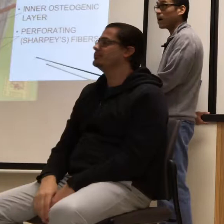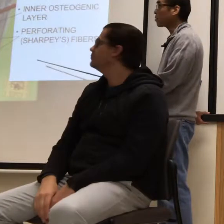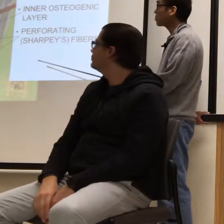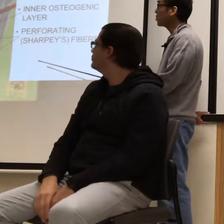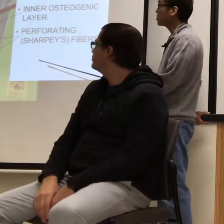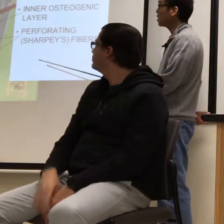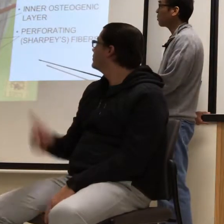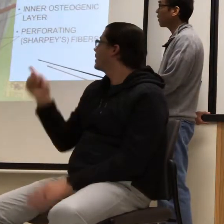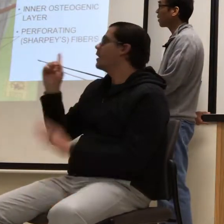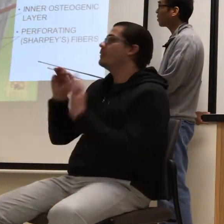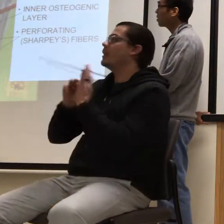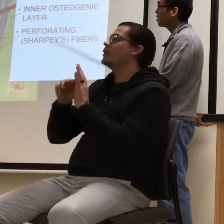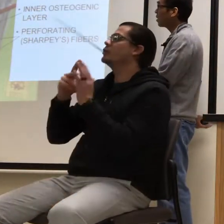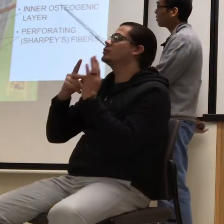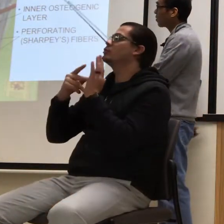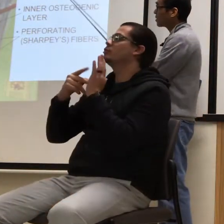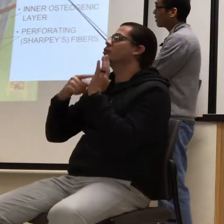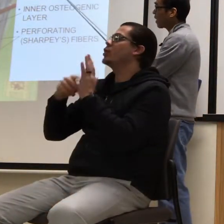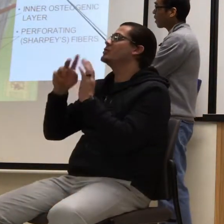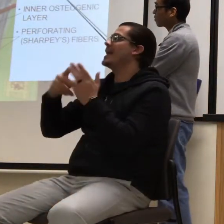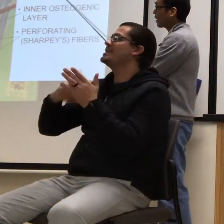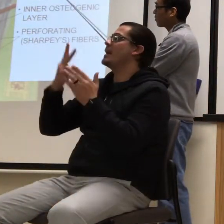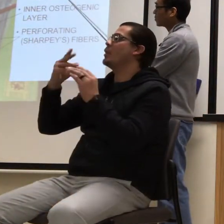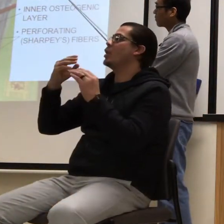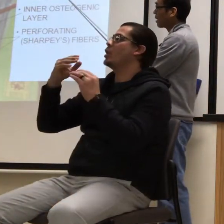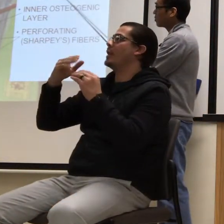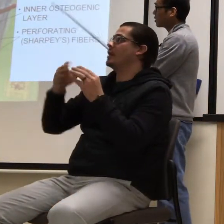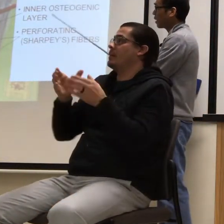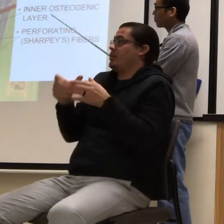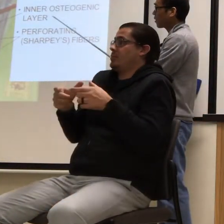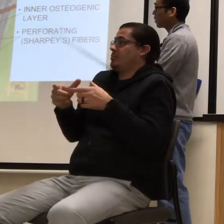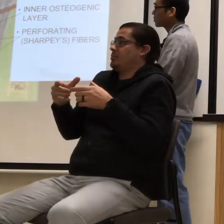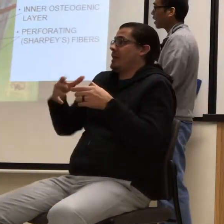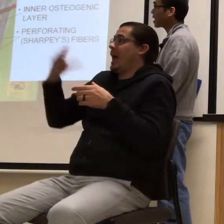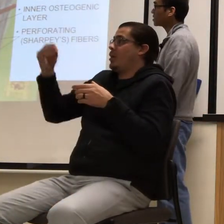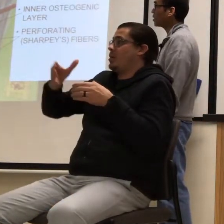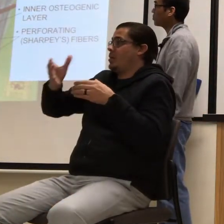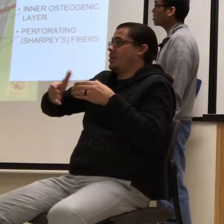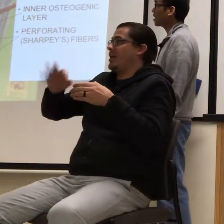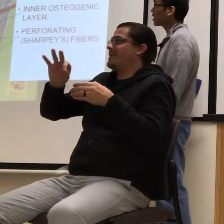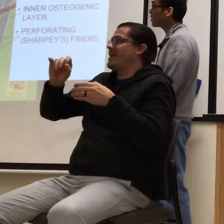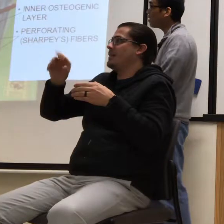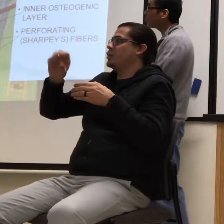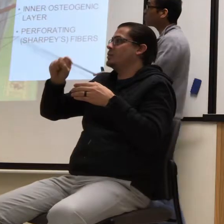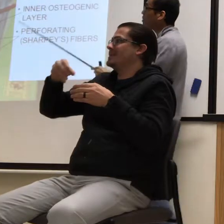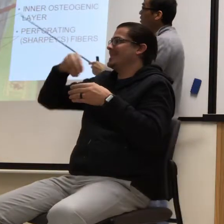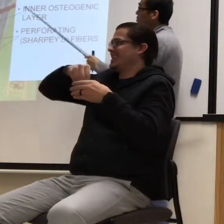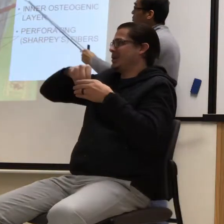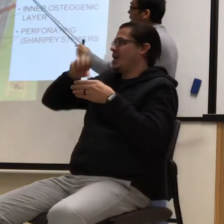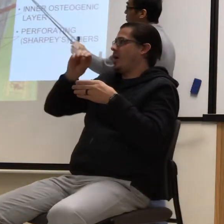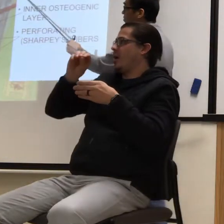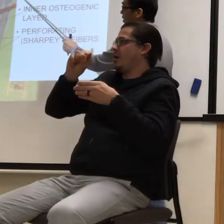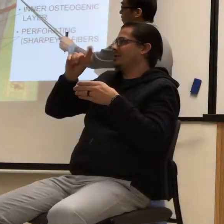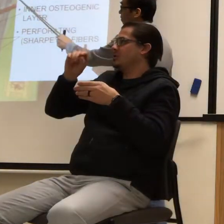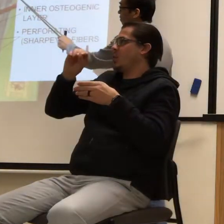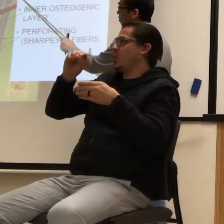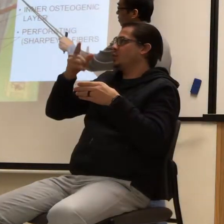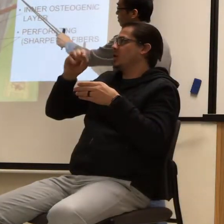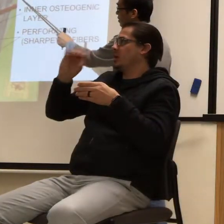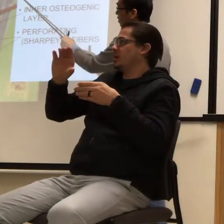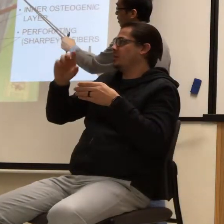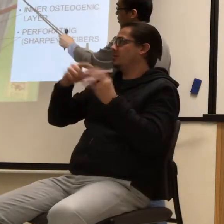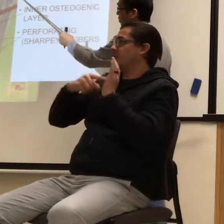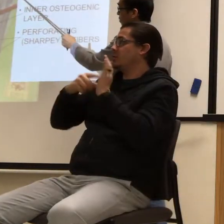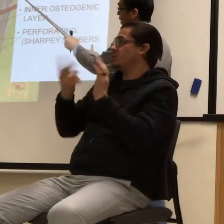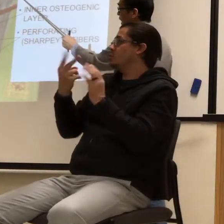from this. This model shows the double layer. Remember I said the outer layer is fibrous and the inner layer is osteogenic, and they even show you 2 layers there.